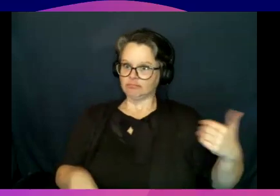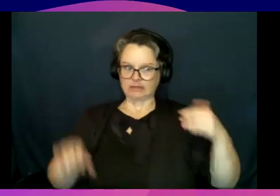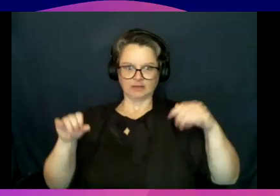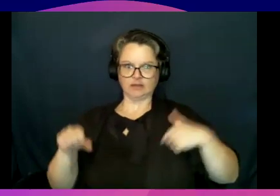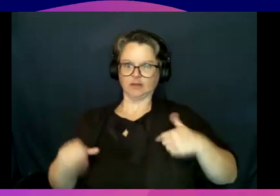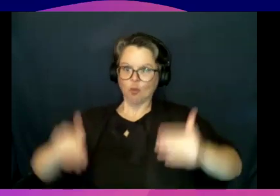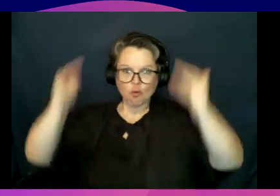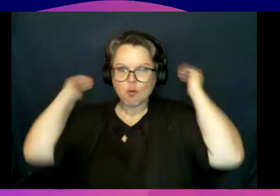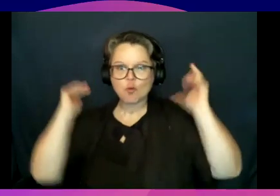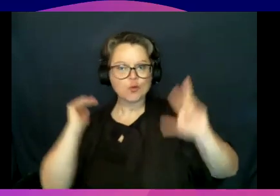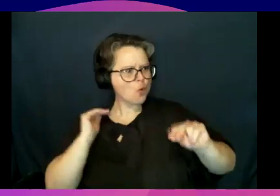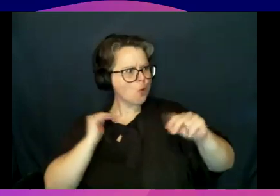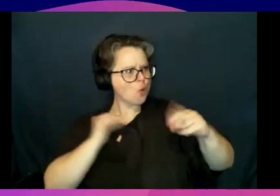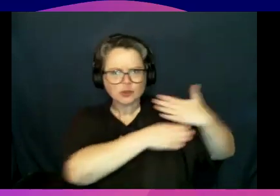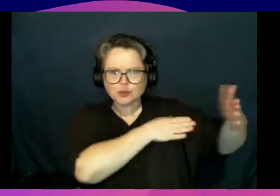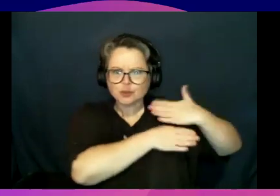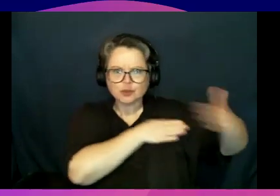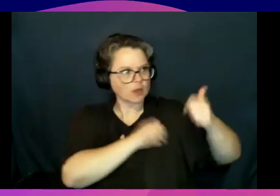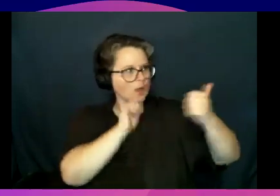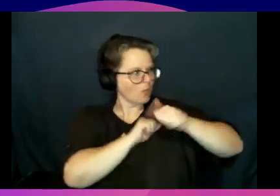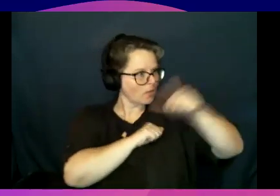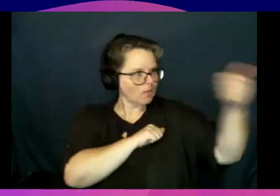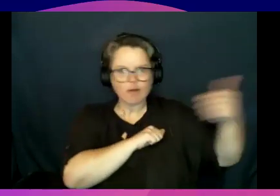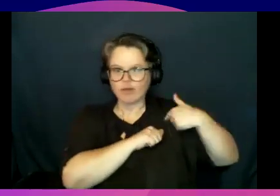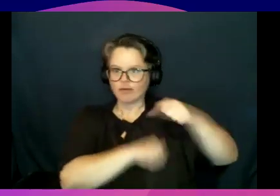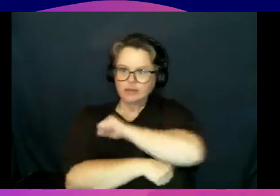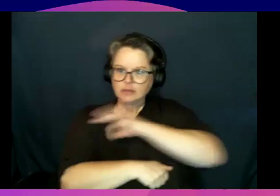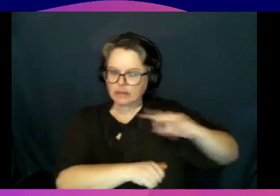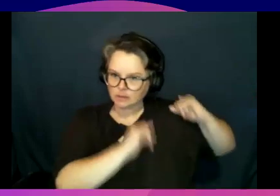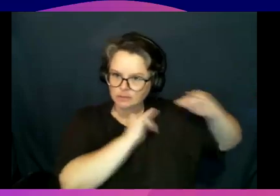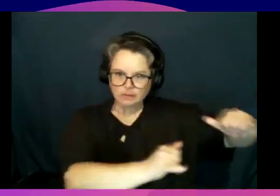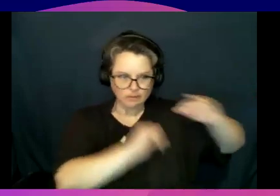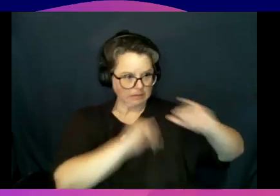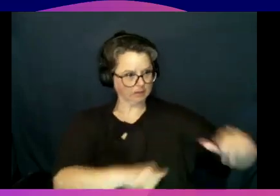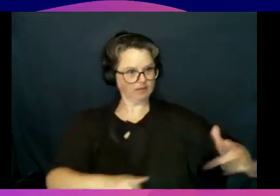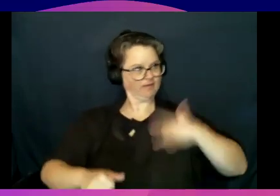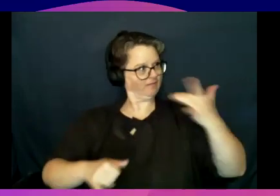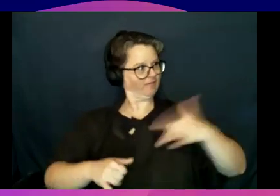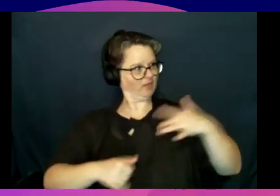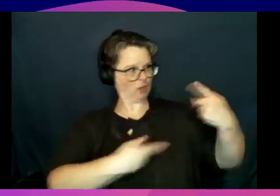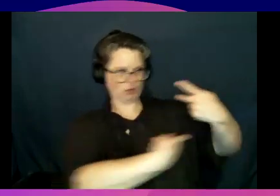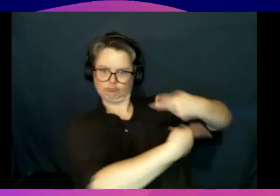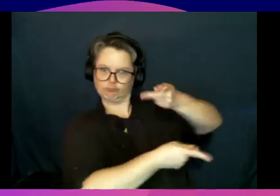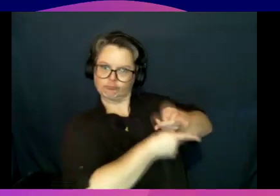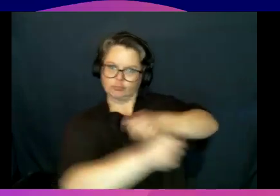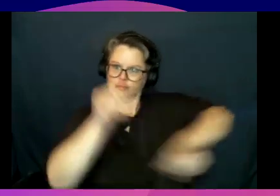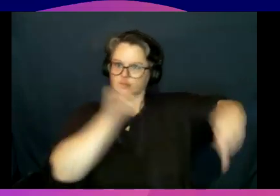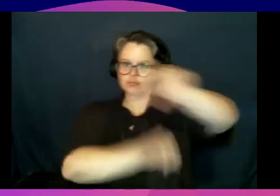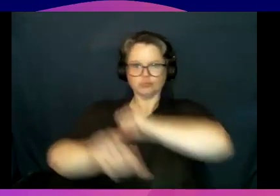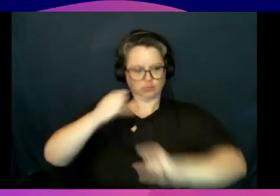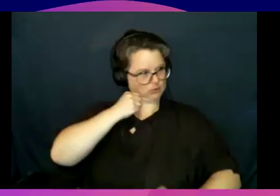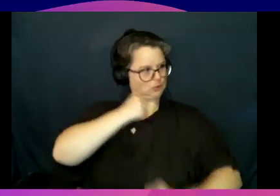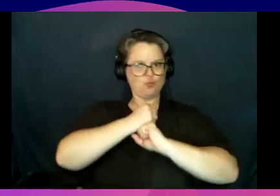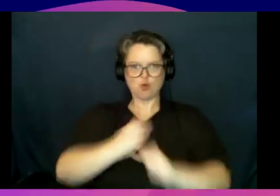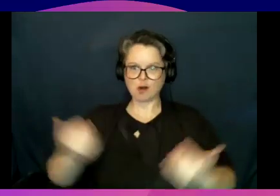well-being taken care of. It would also mean that we would have well-developed infrastructure across the sector